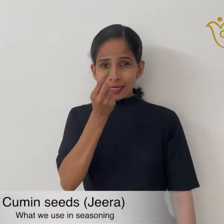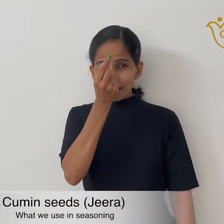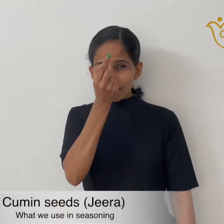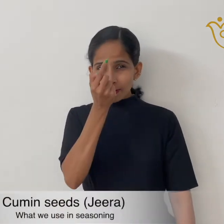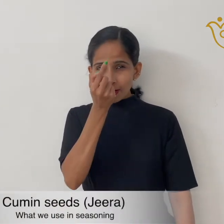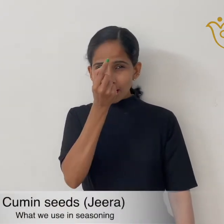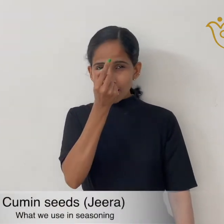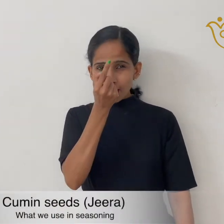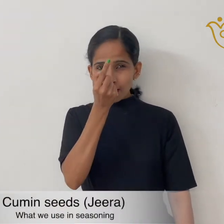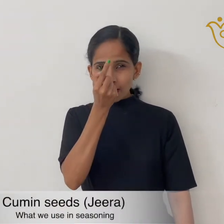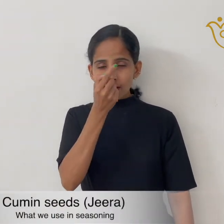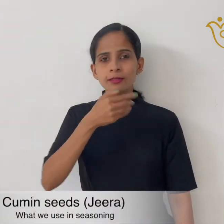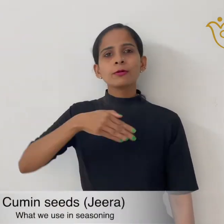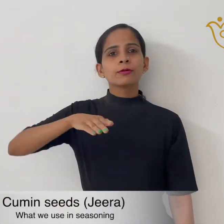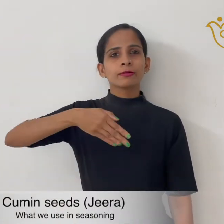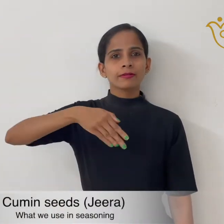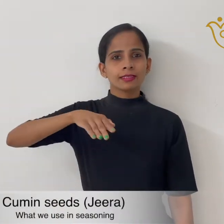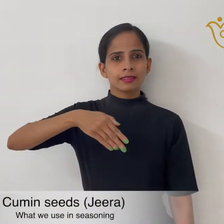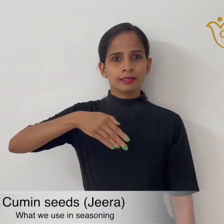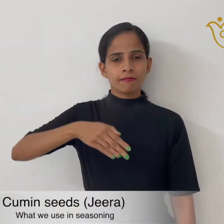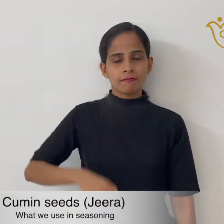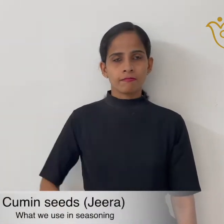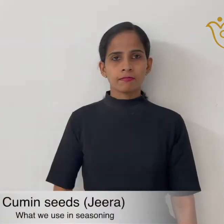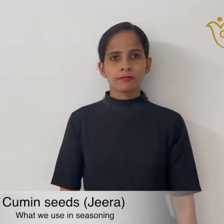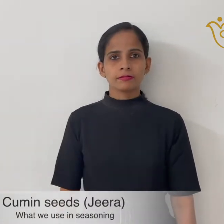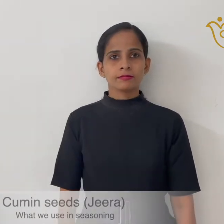jeera, what we use in seasoning,